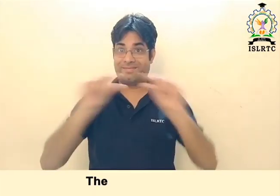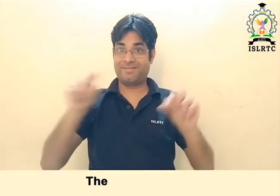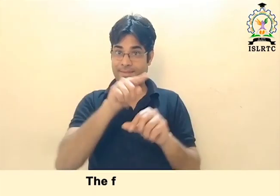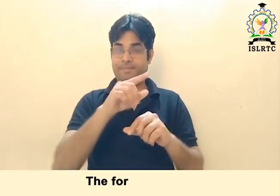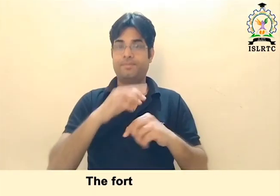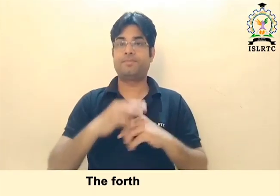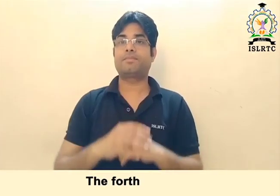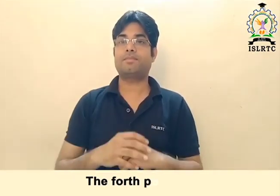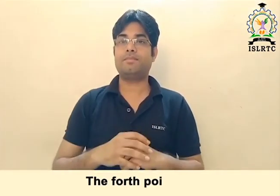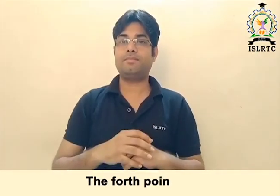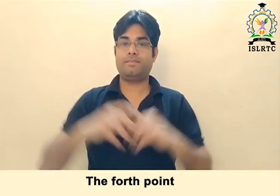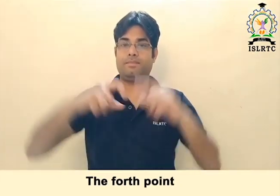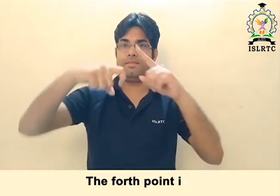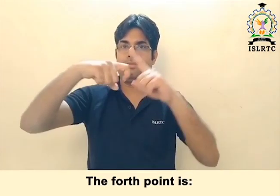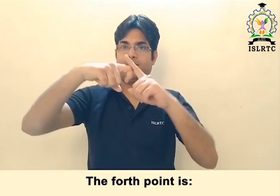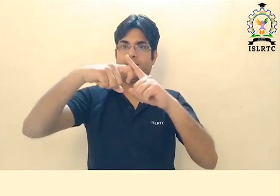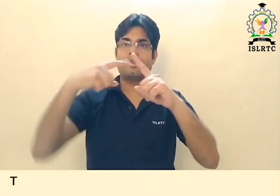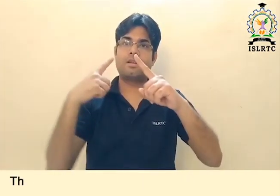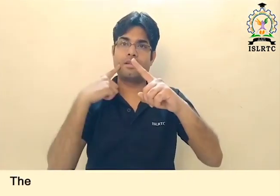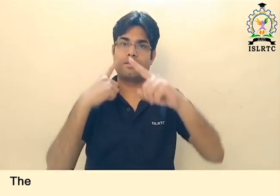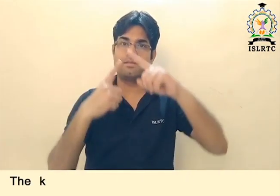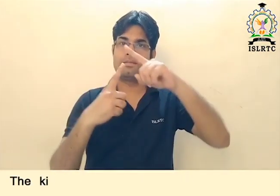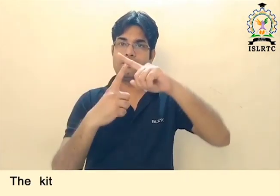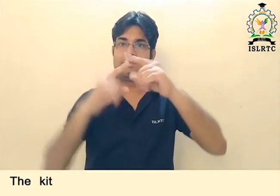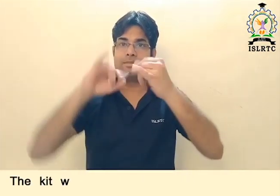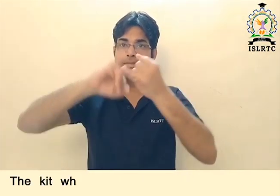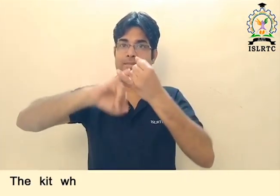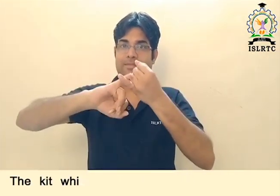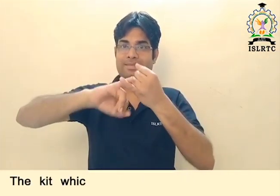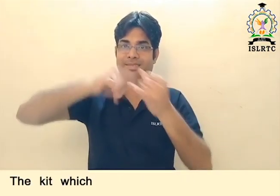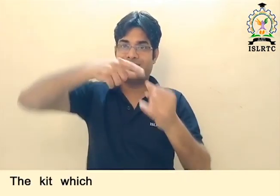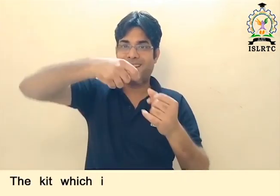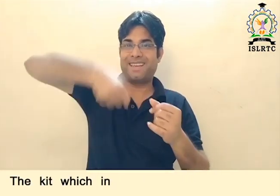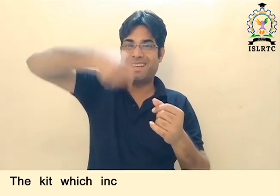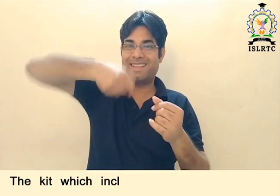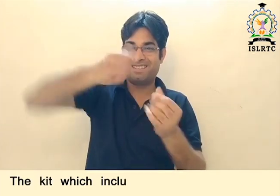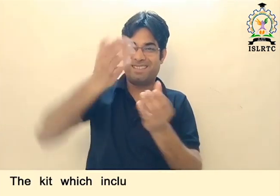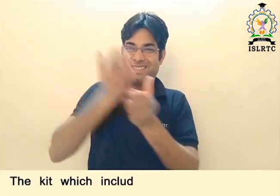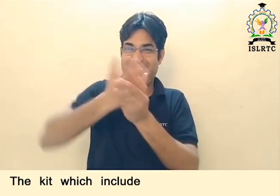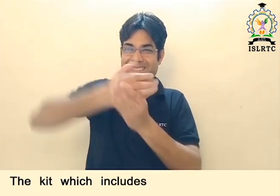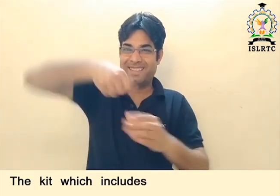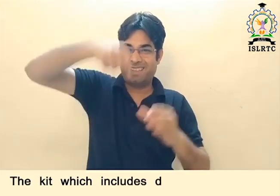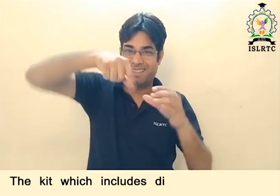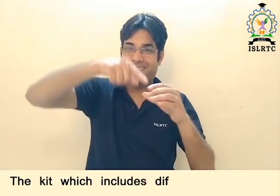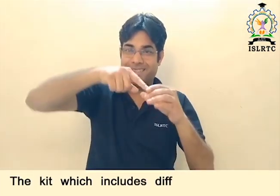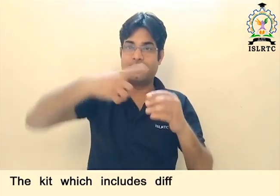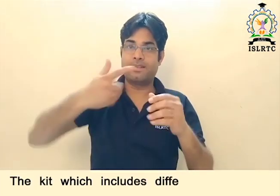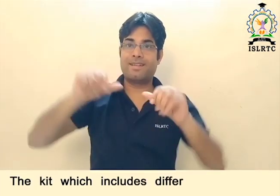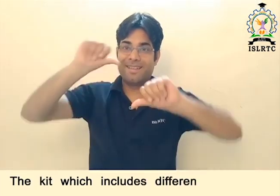The fourth point is the kit, which includes different